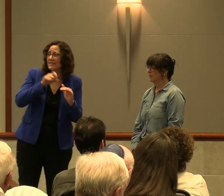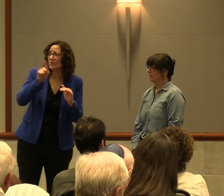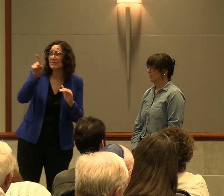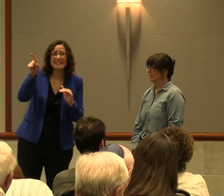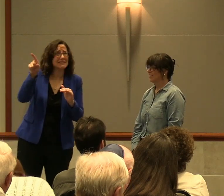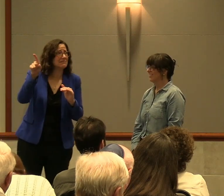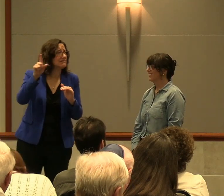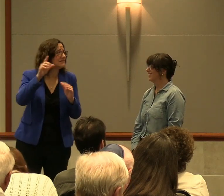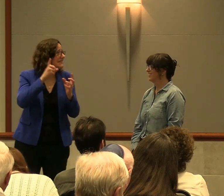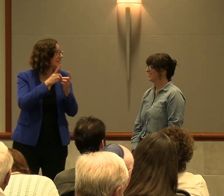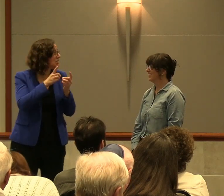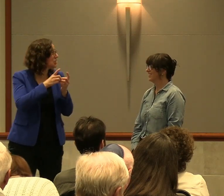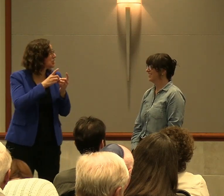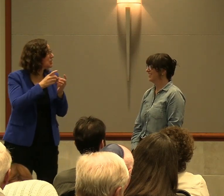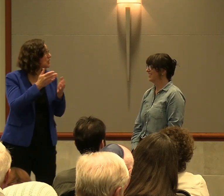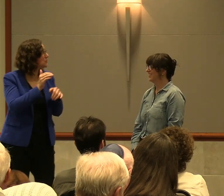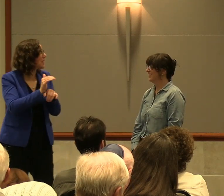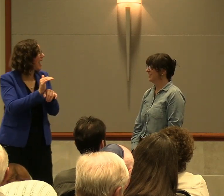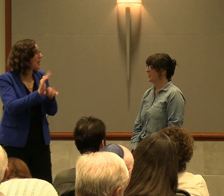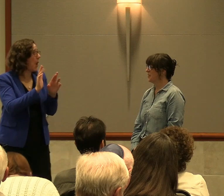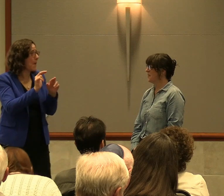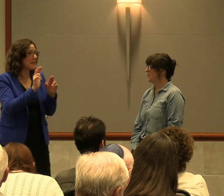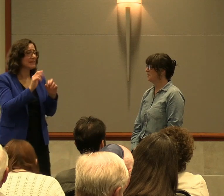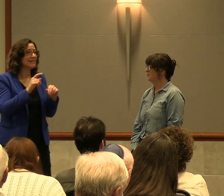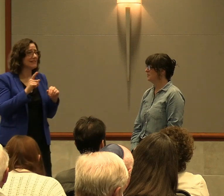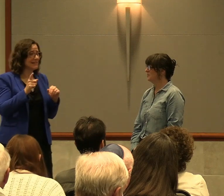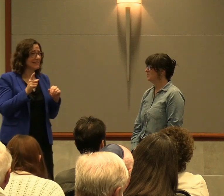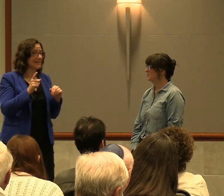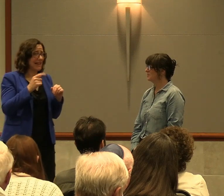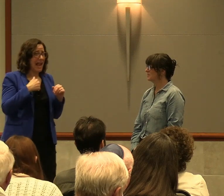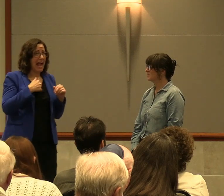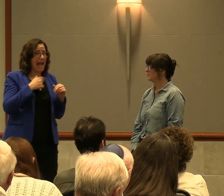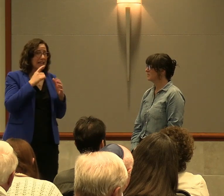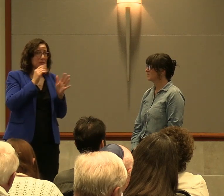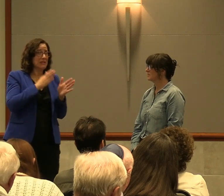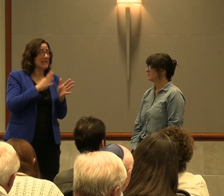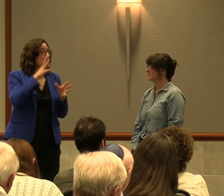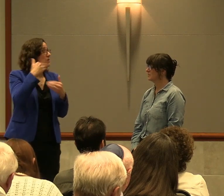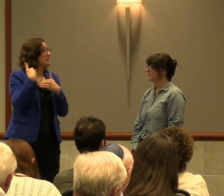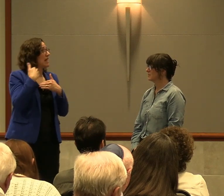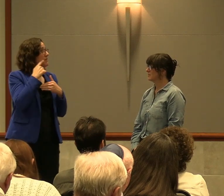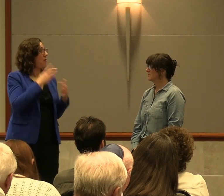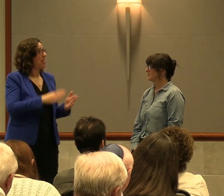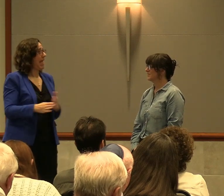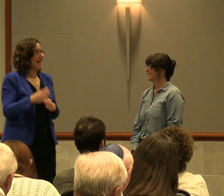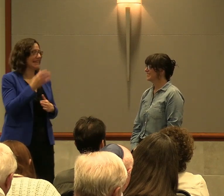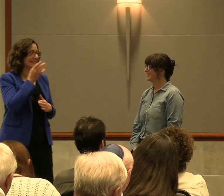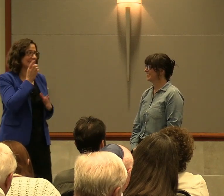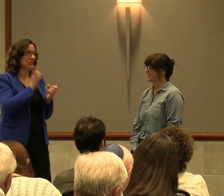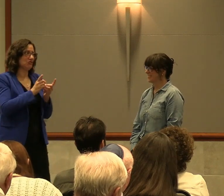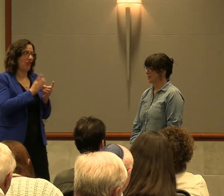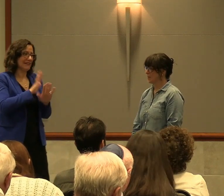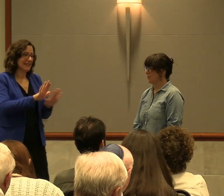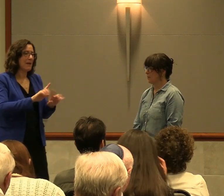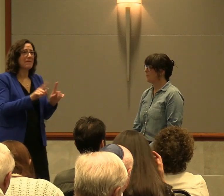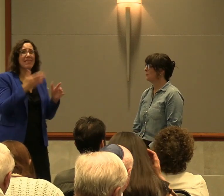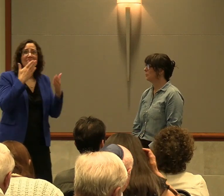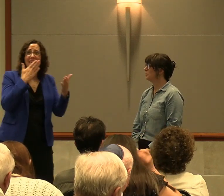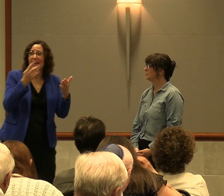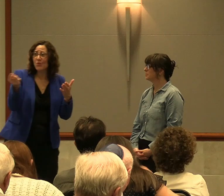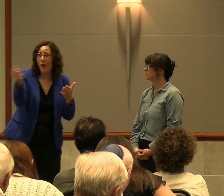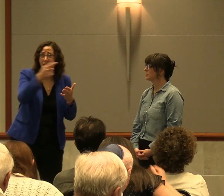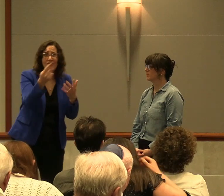our dessert reception. I wasn't responsible for planning the dessert. I thank you all for coming